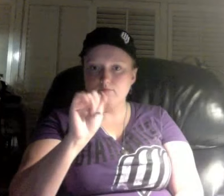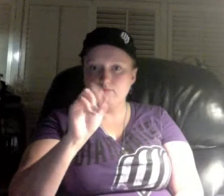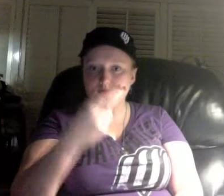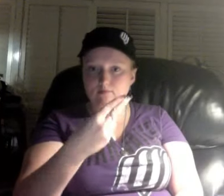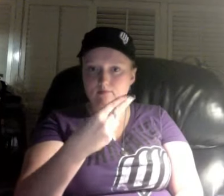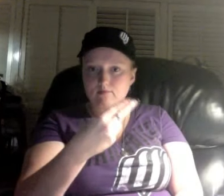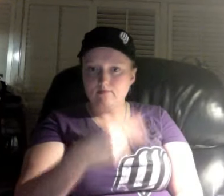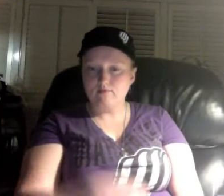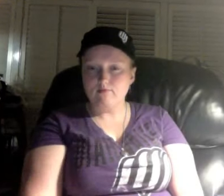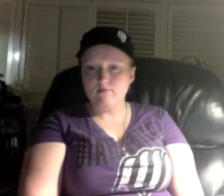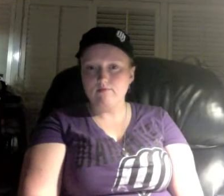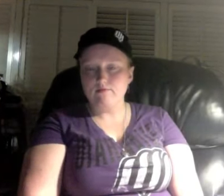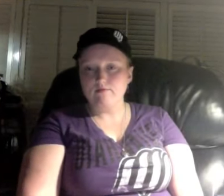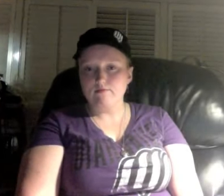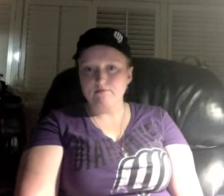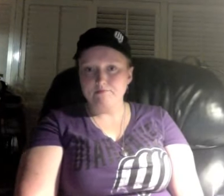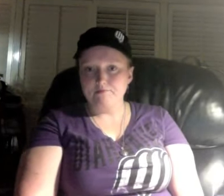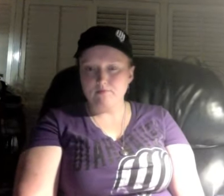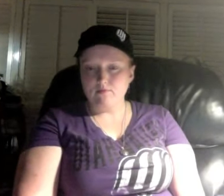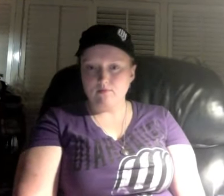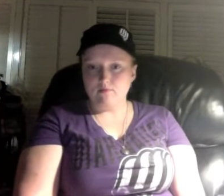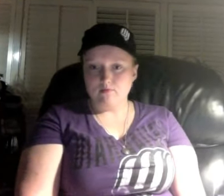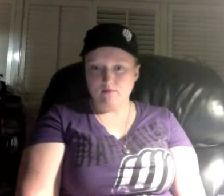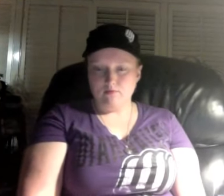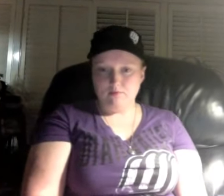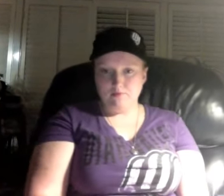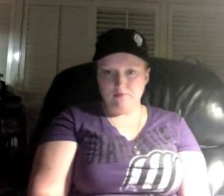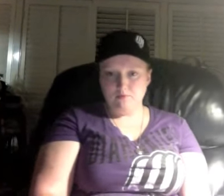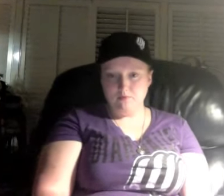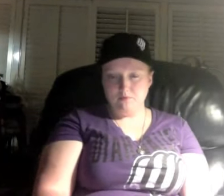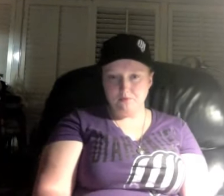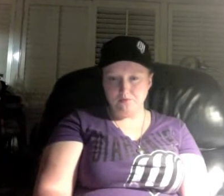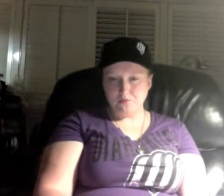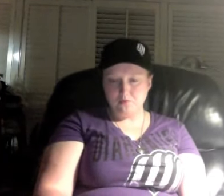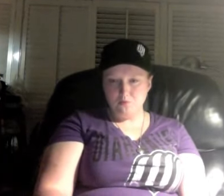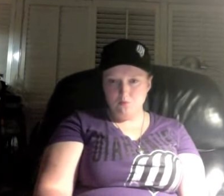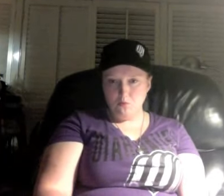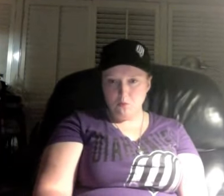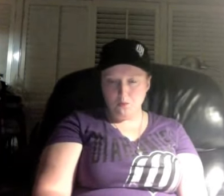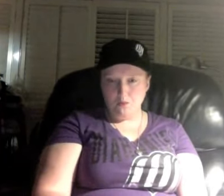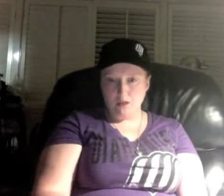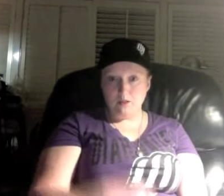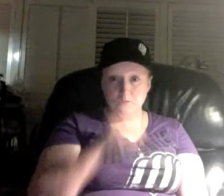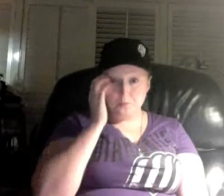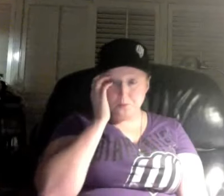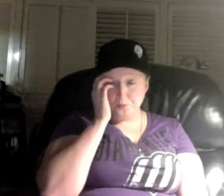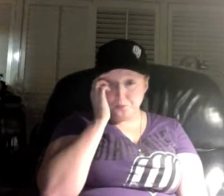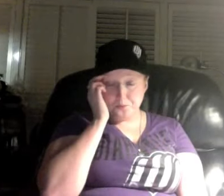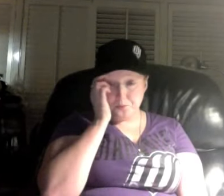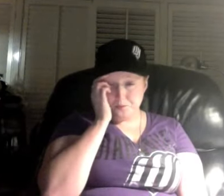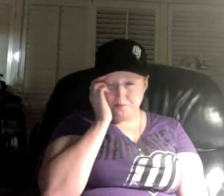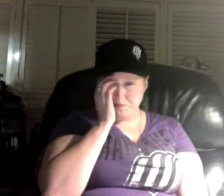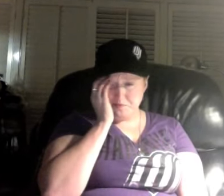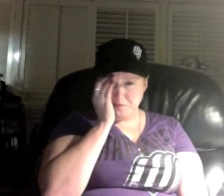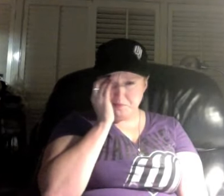And also, the gospel reading was about how Jesus made Peter, he called Peter a rock, and